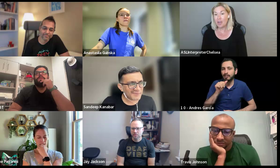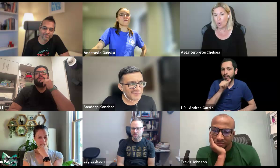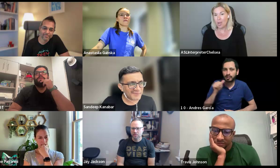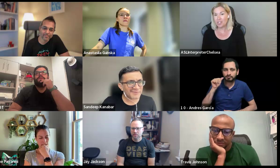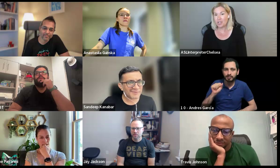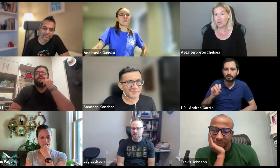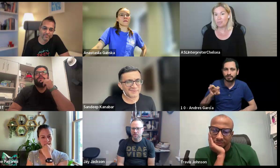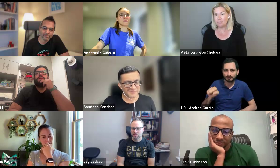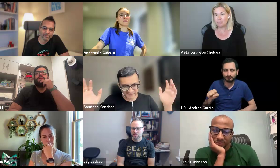that we went to